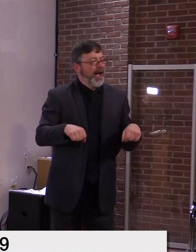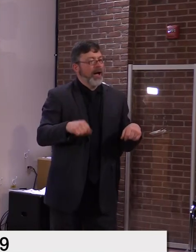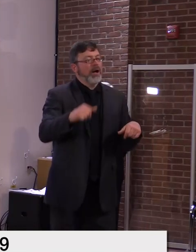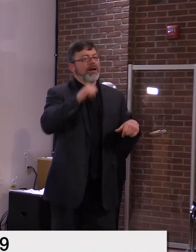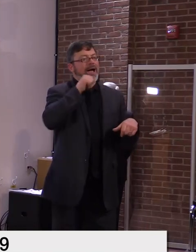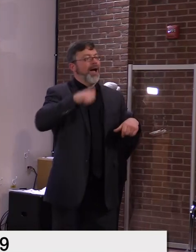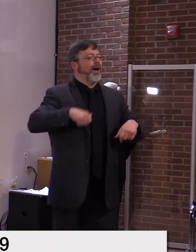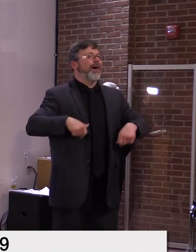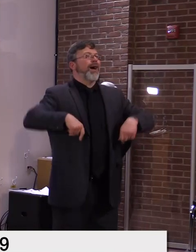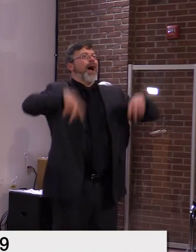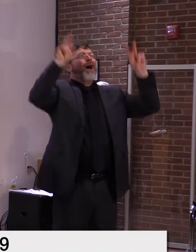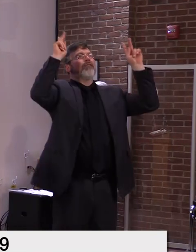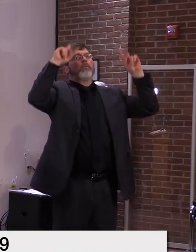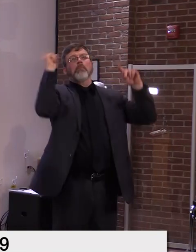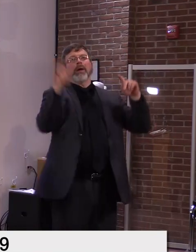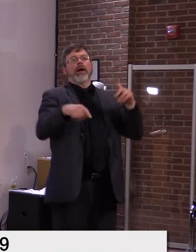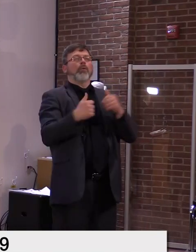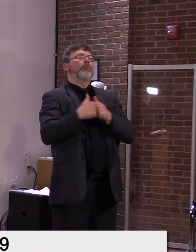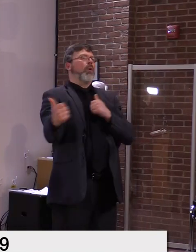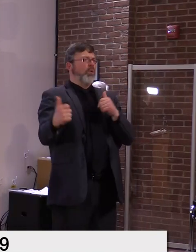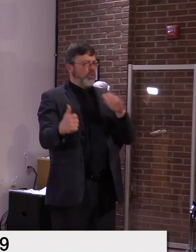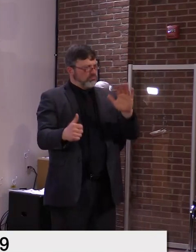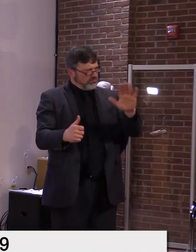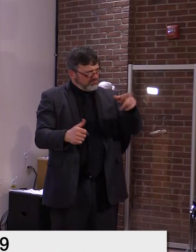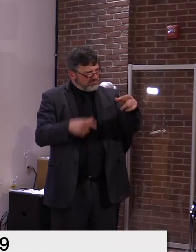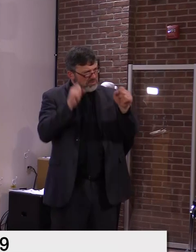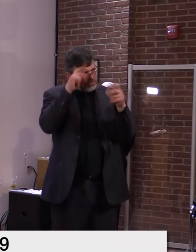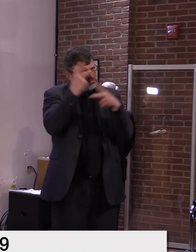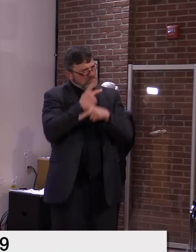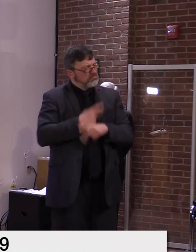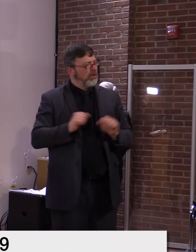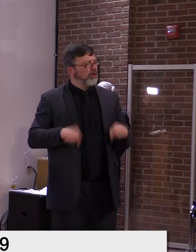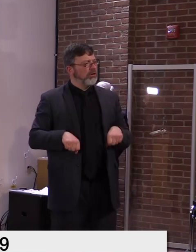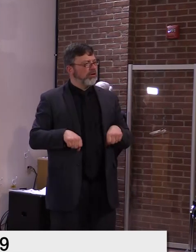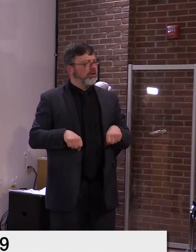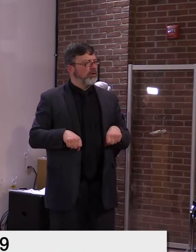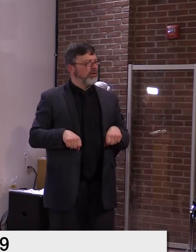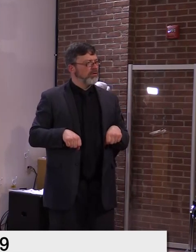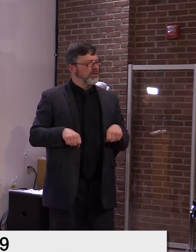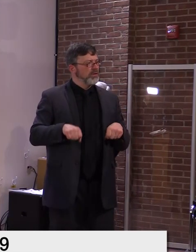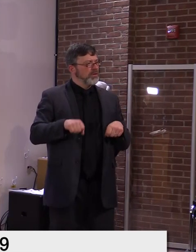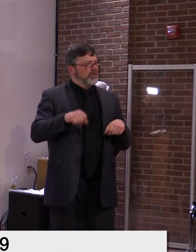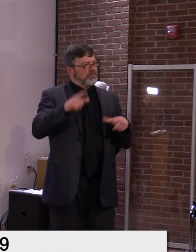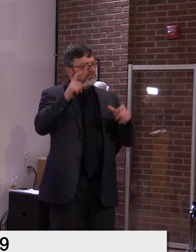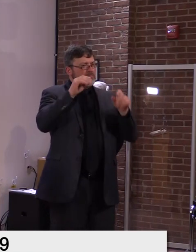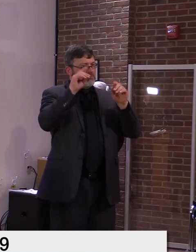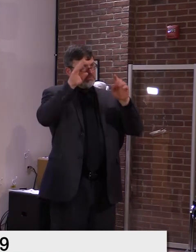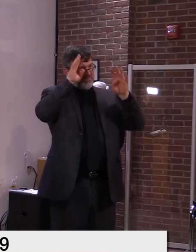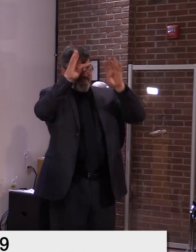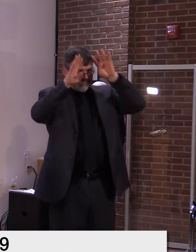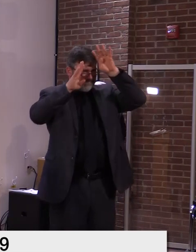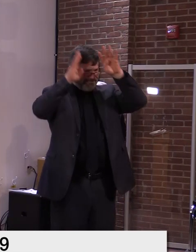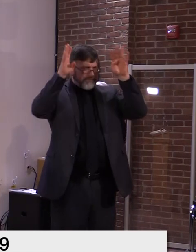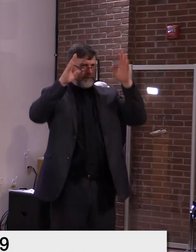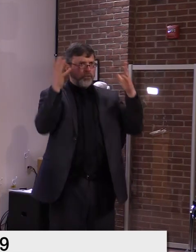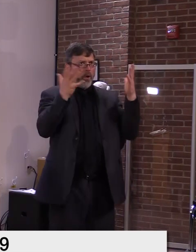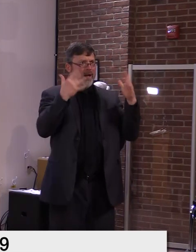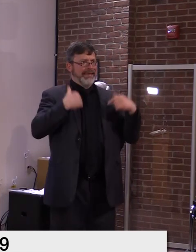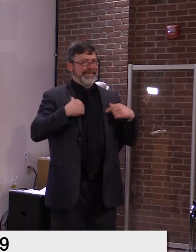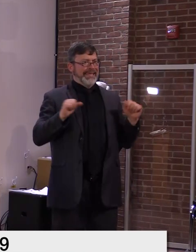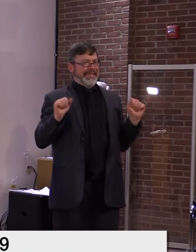look possible, but I think it is possible at this point in time. So I'm not going to get in the way of telling them what to